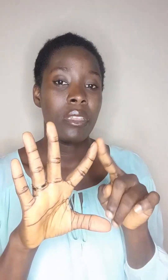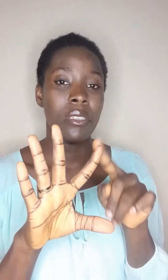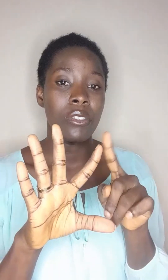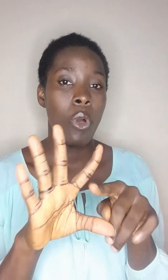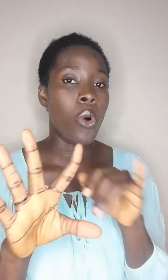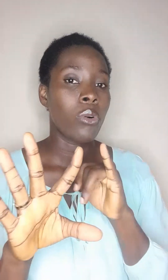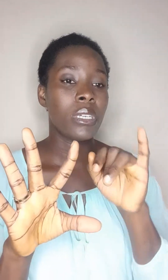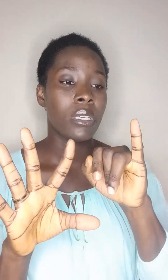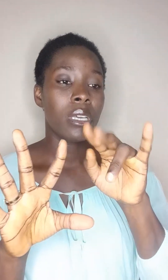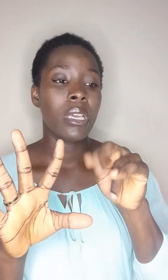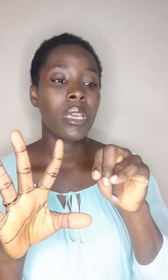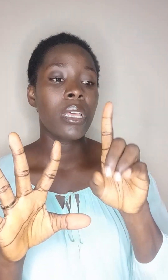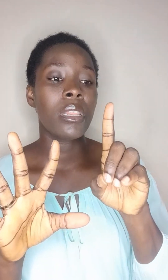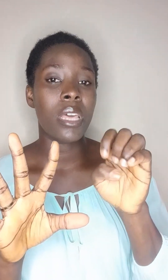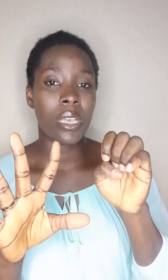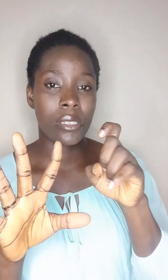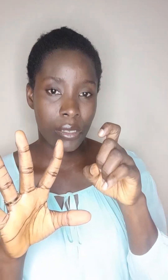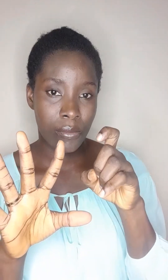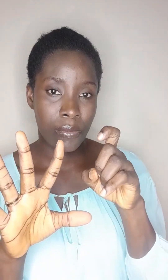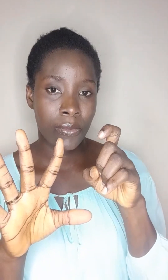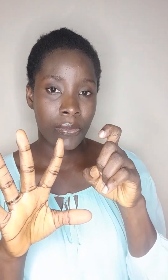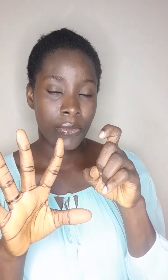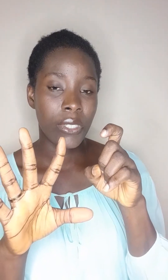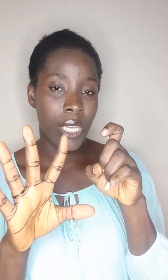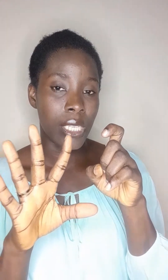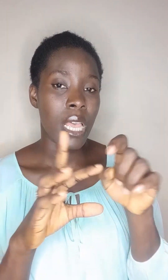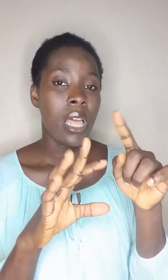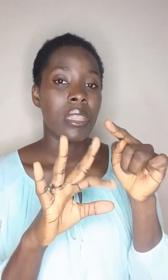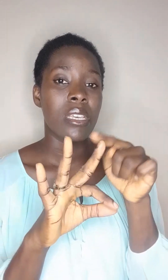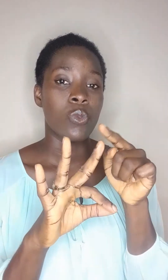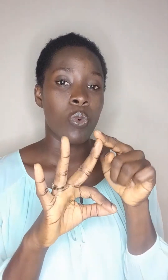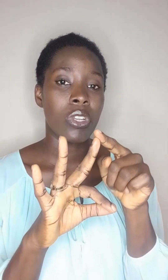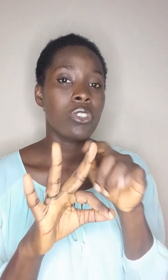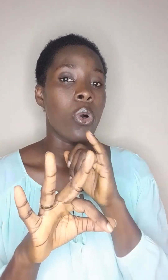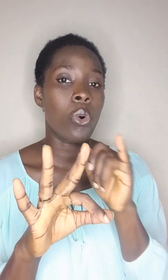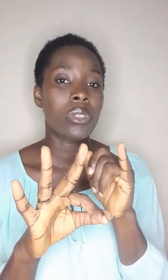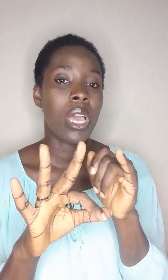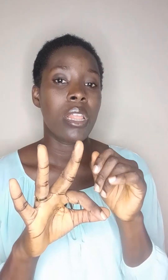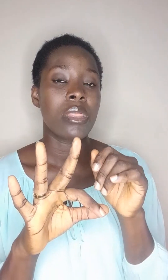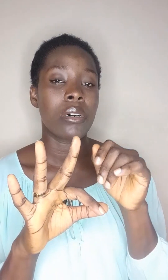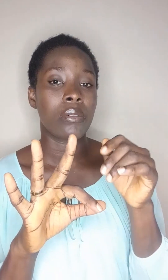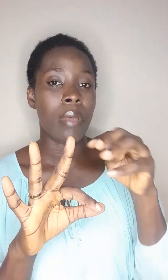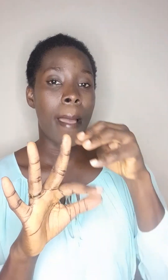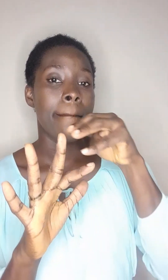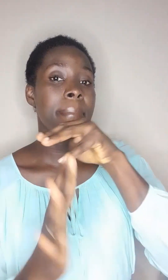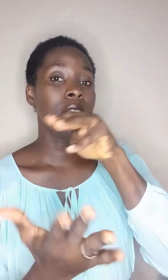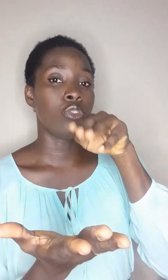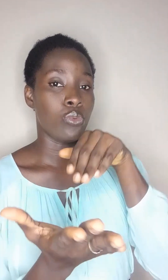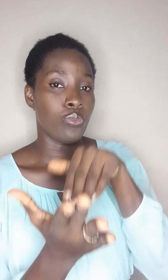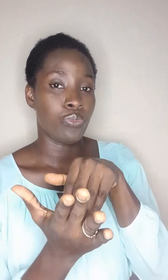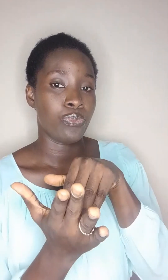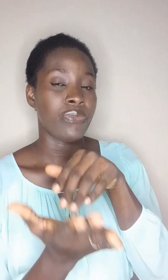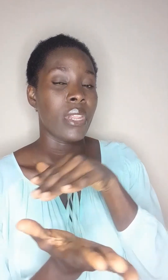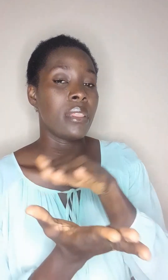is called index. Yes, this one is called the middle. The